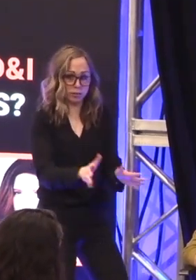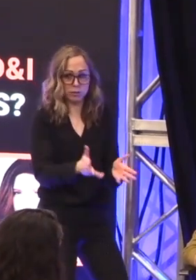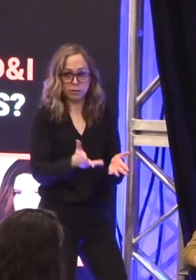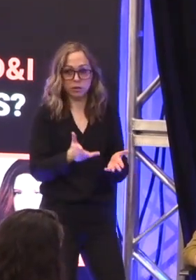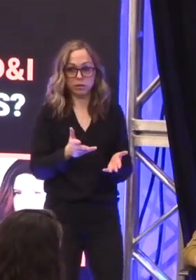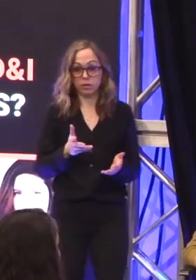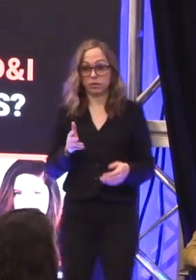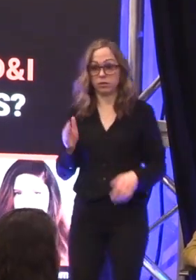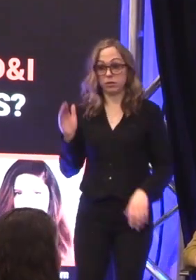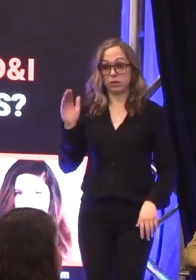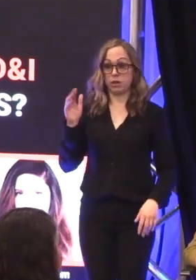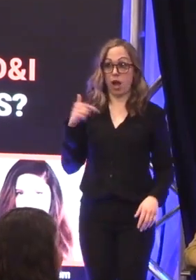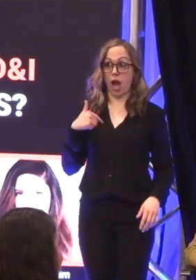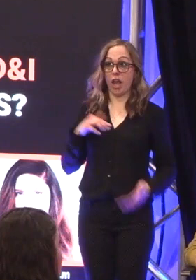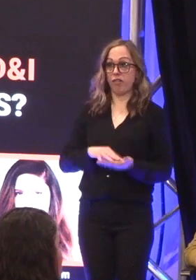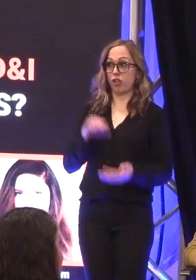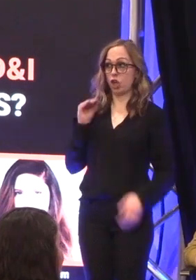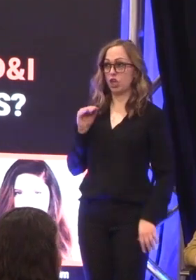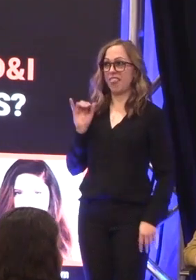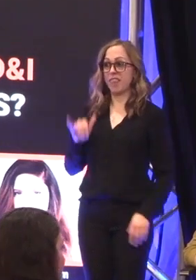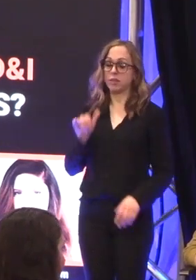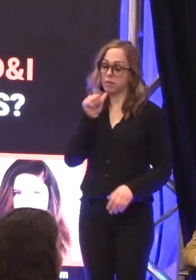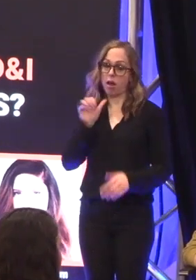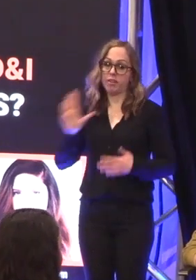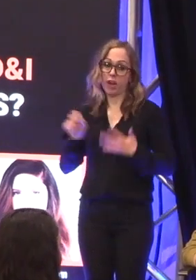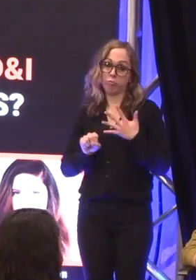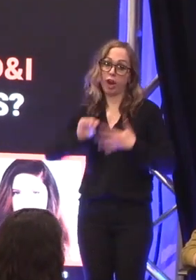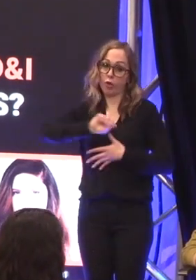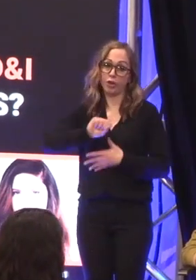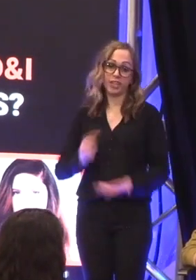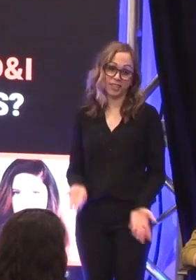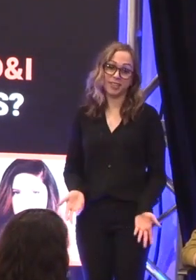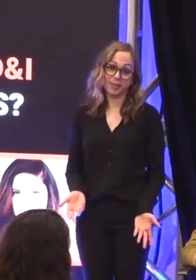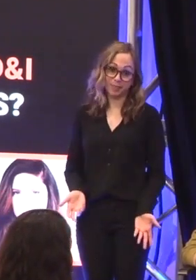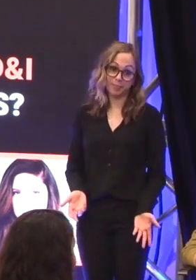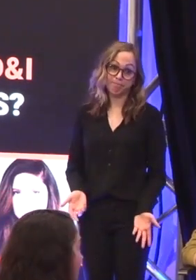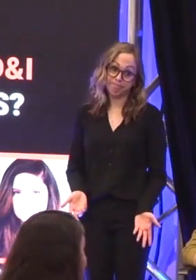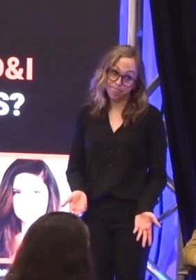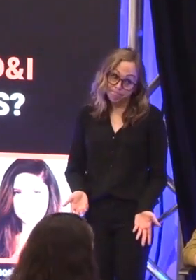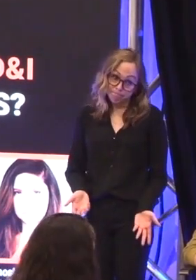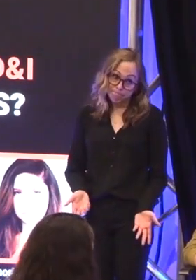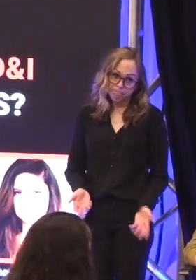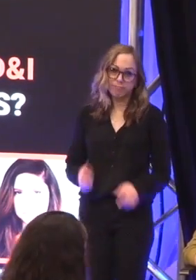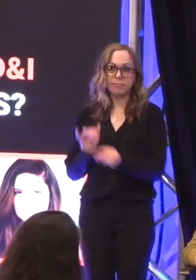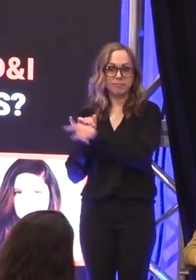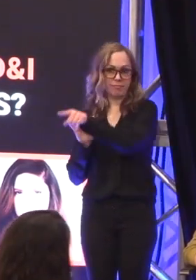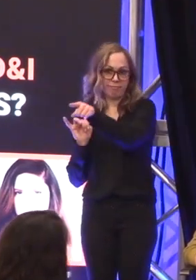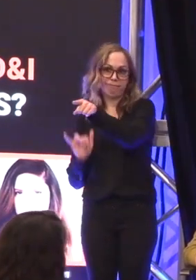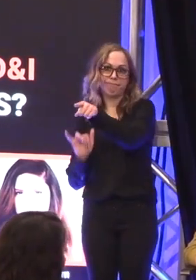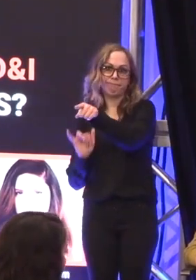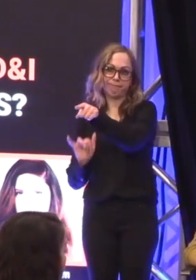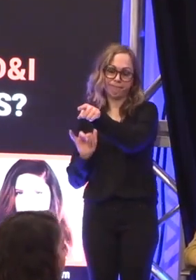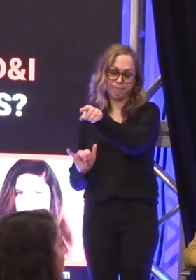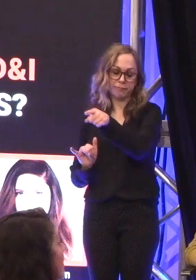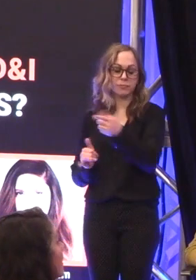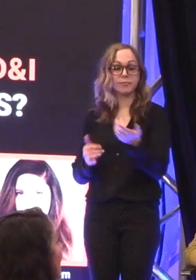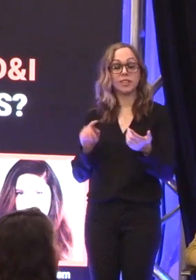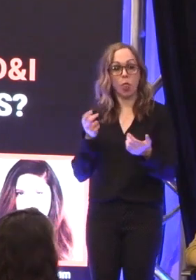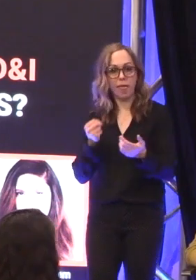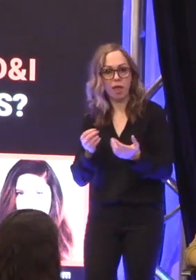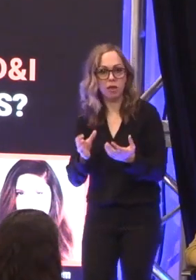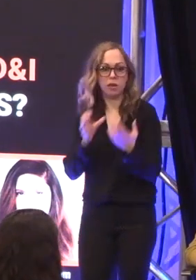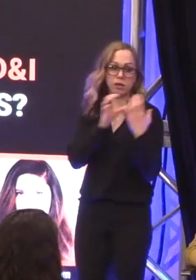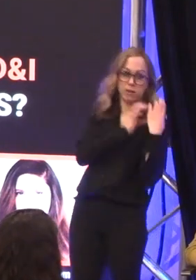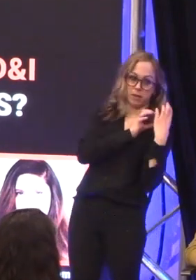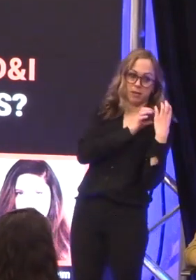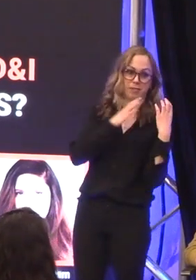been made very apparent to me that that's not necessarily a priority to them. And, you know, then it's incumbent upon me and